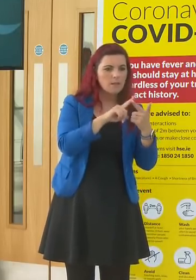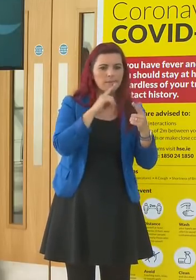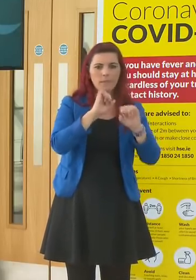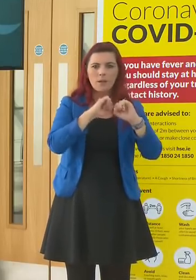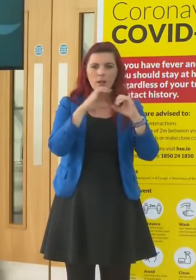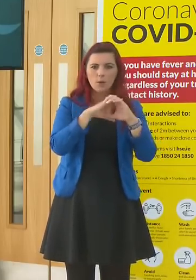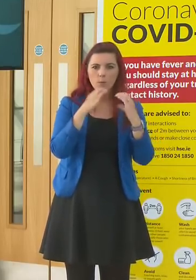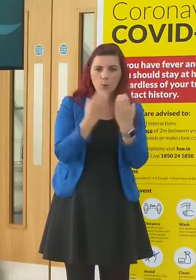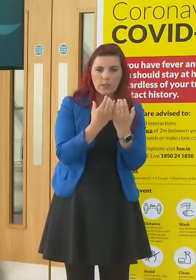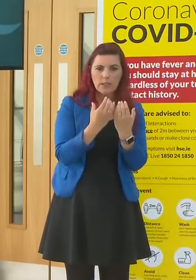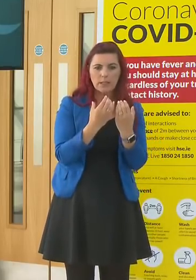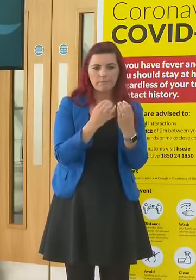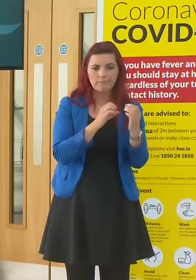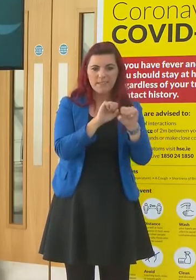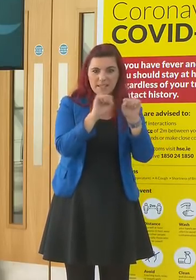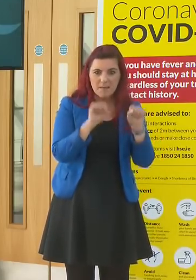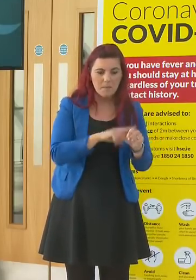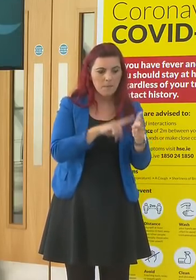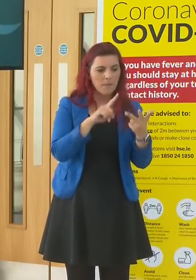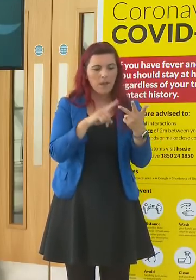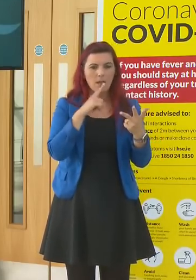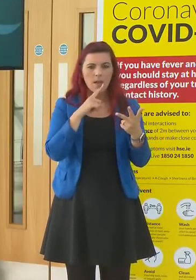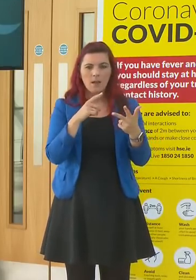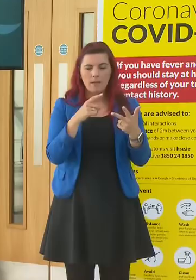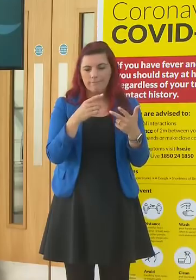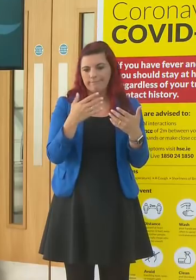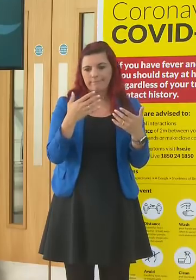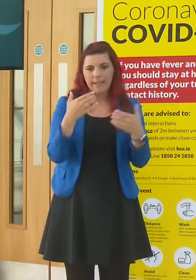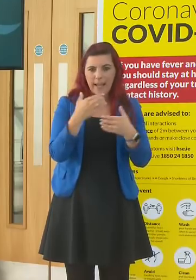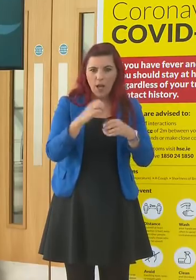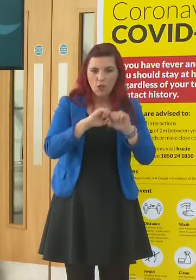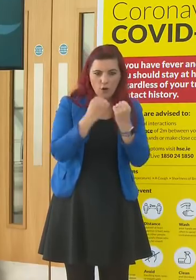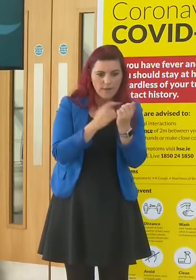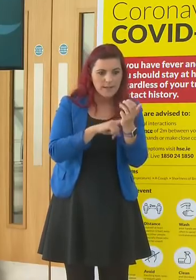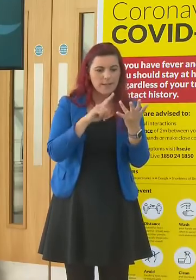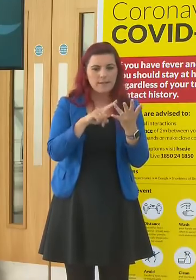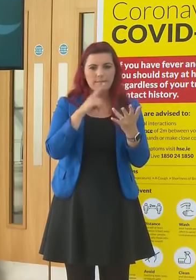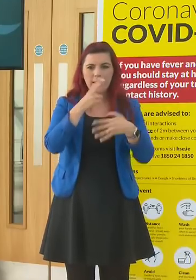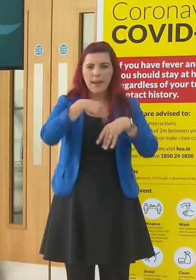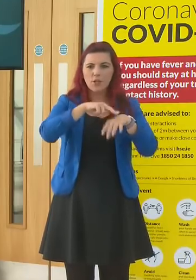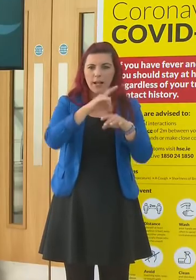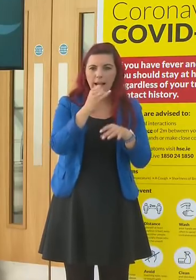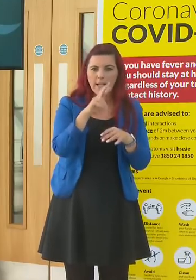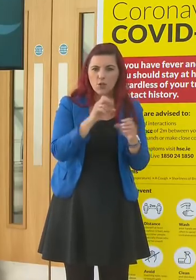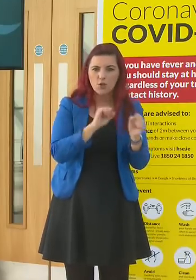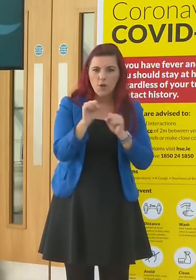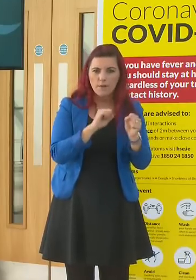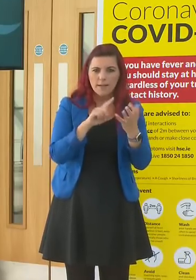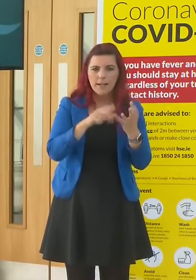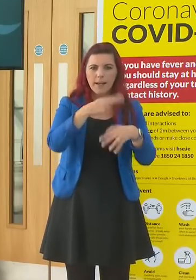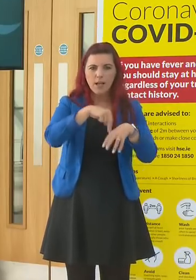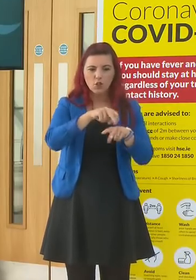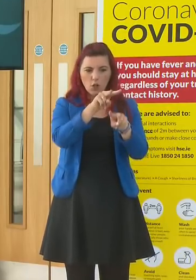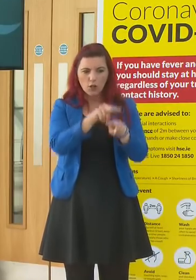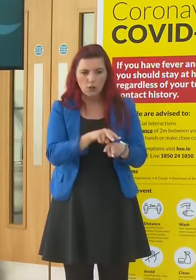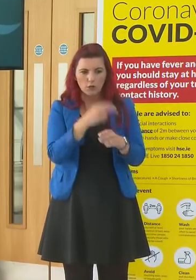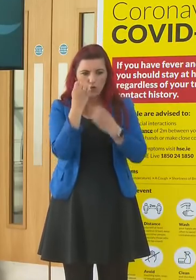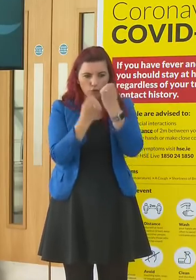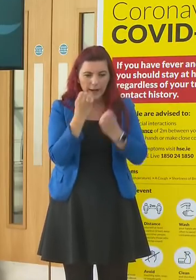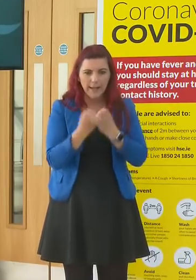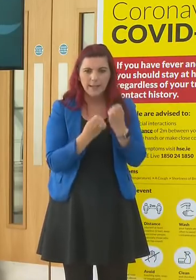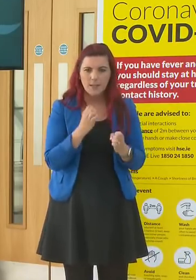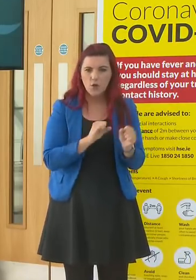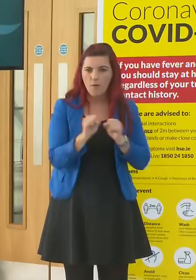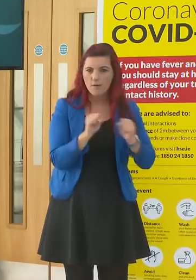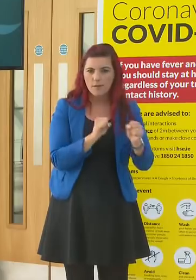social care services, our national cancer services, our national screening services. And there'll also be a key element of this, which is about